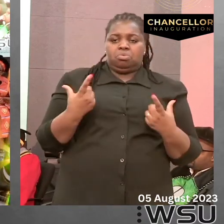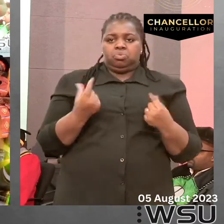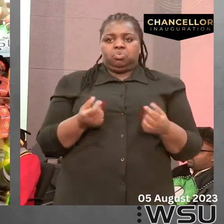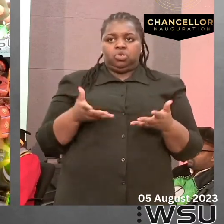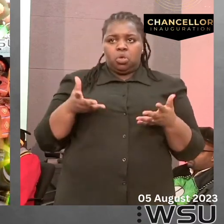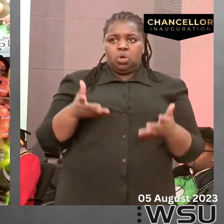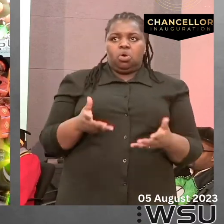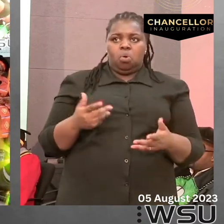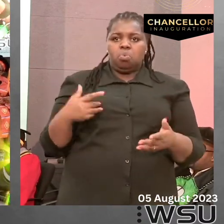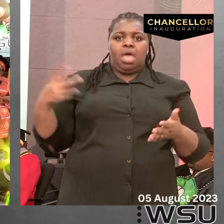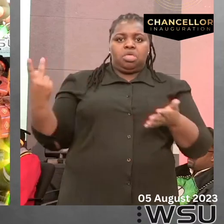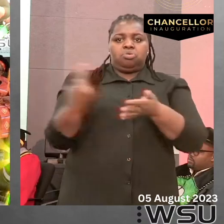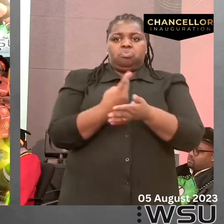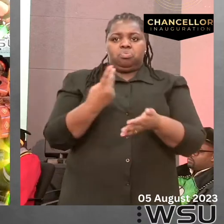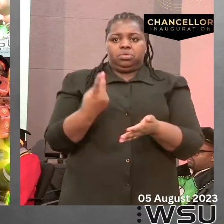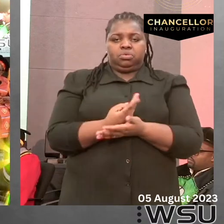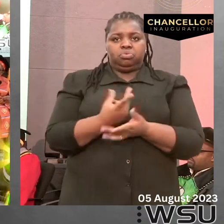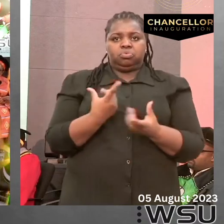lento.